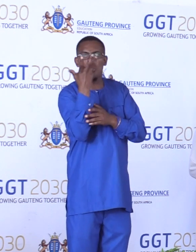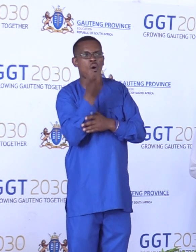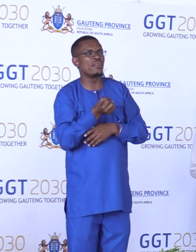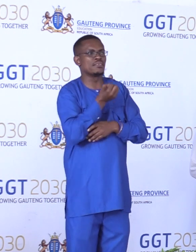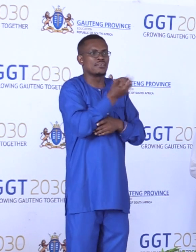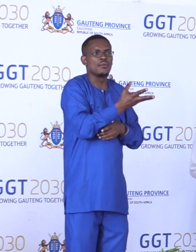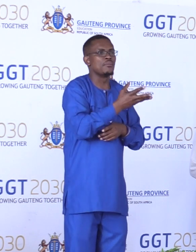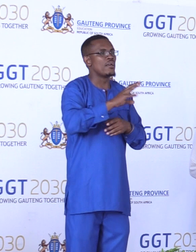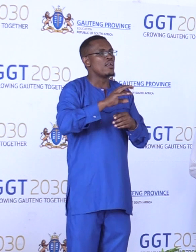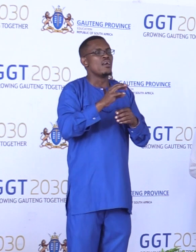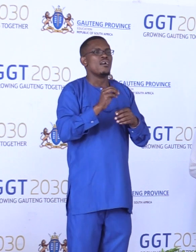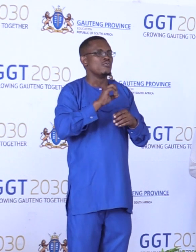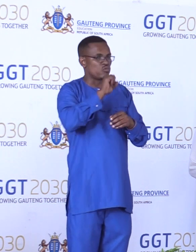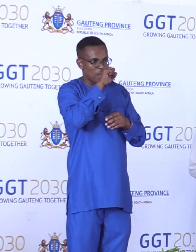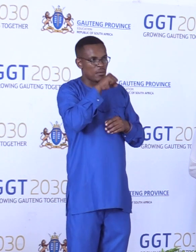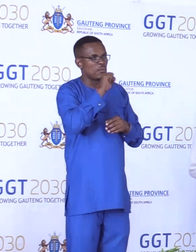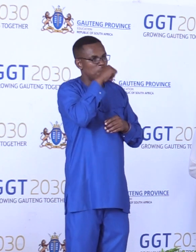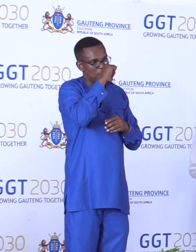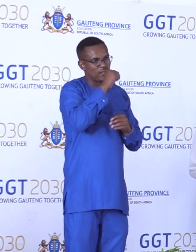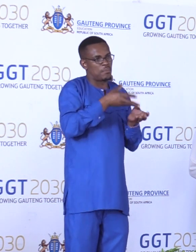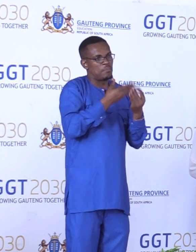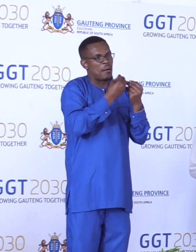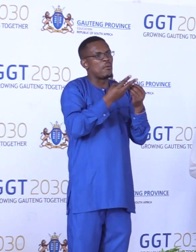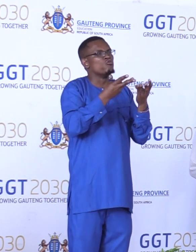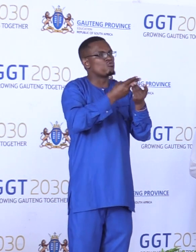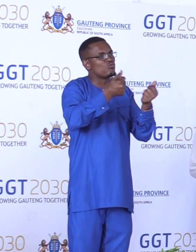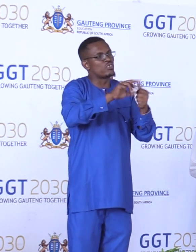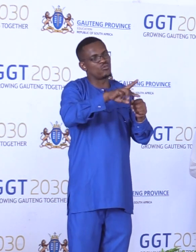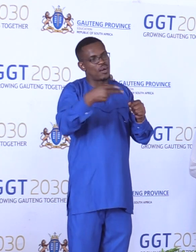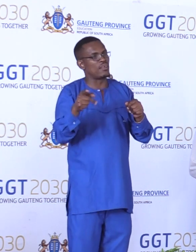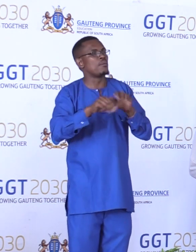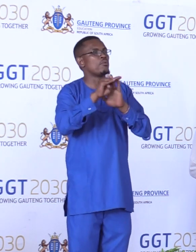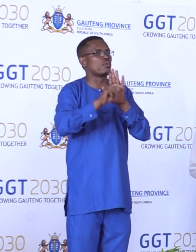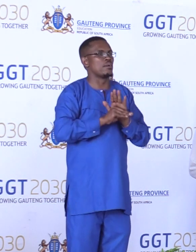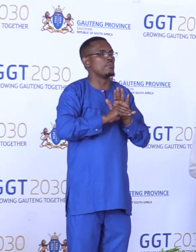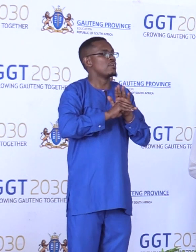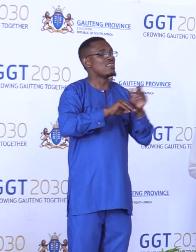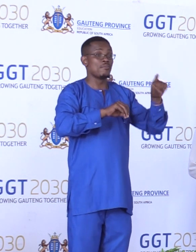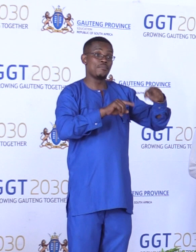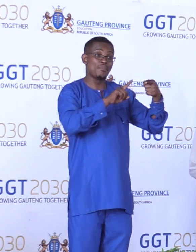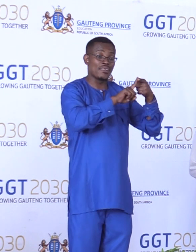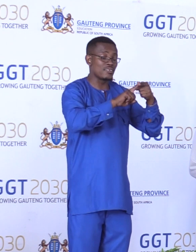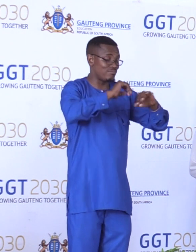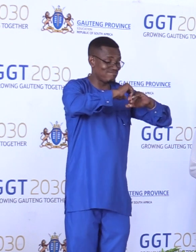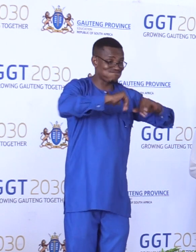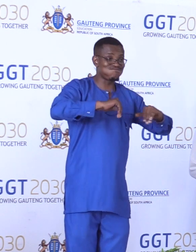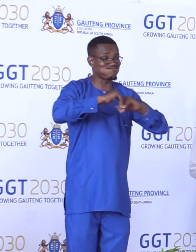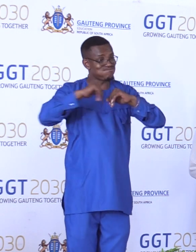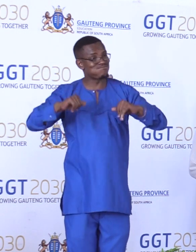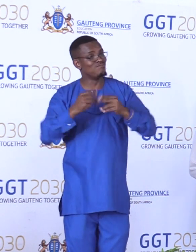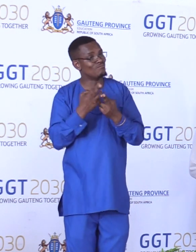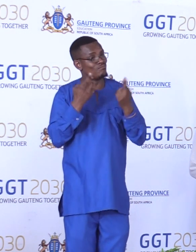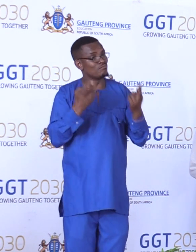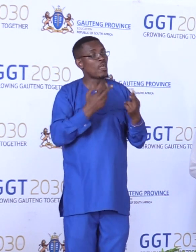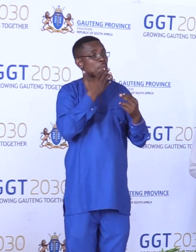As research indicated, we have found other solutions to this problem. And the first solution is the separation of waste at source.